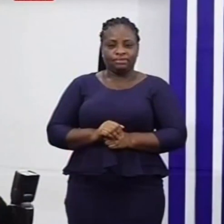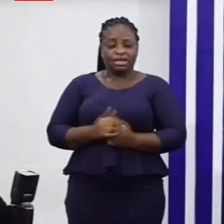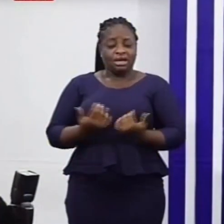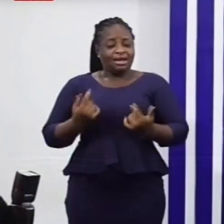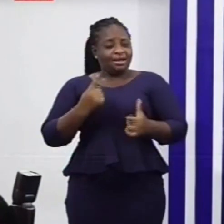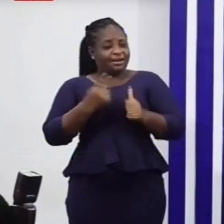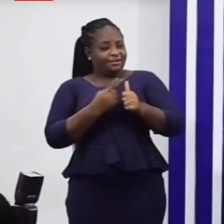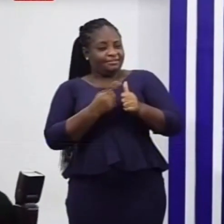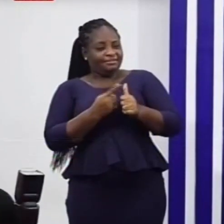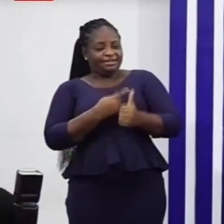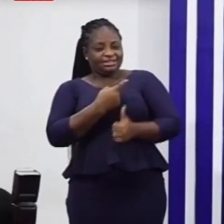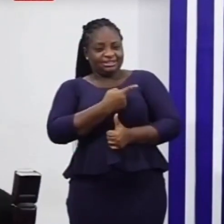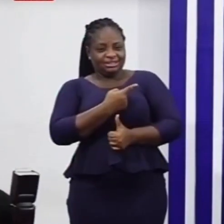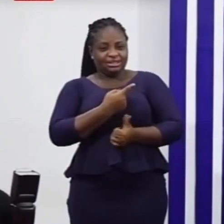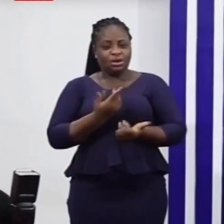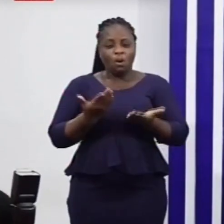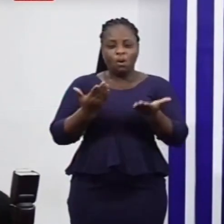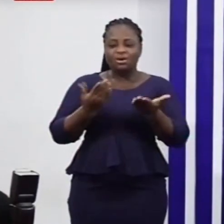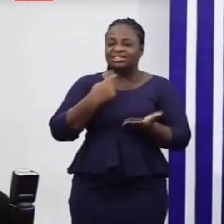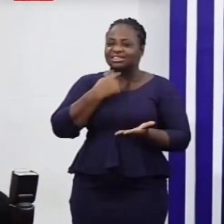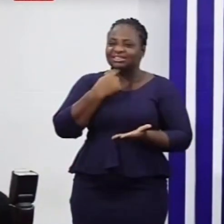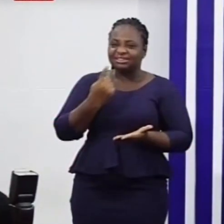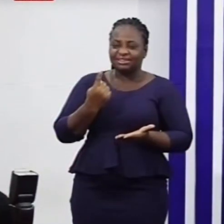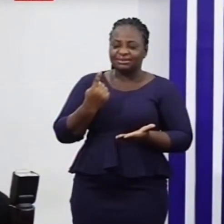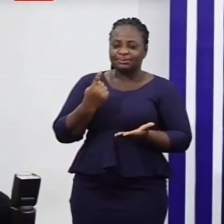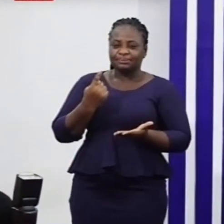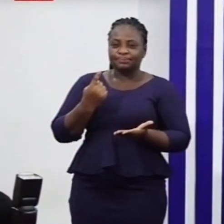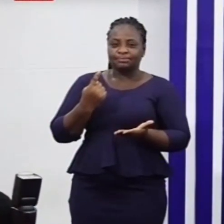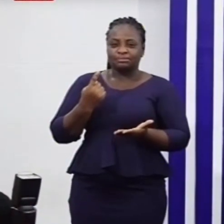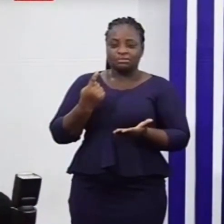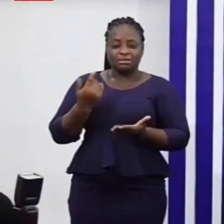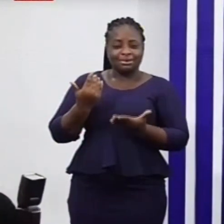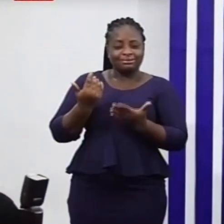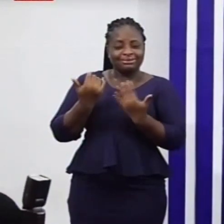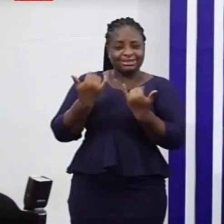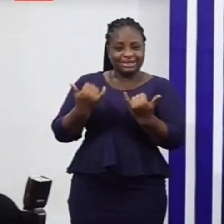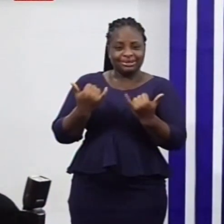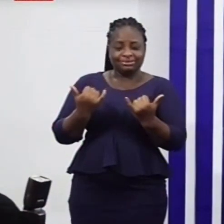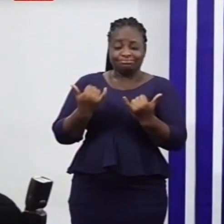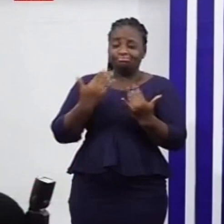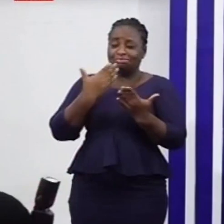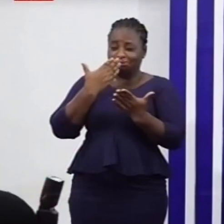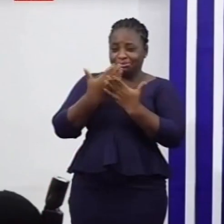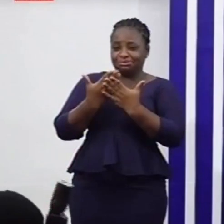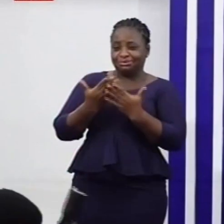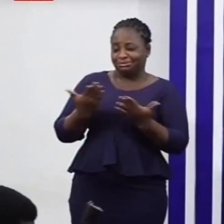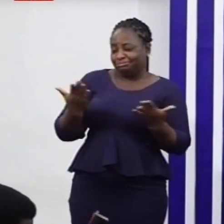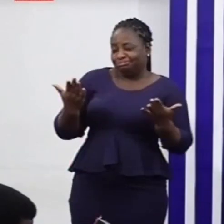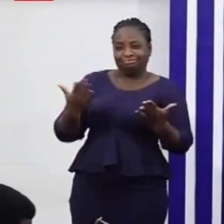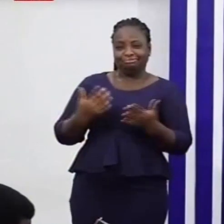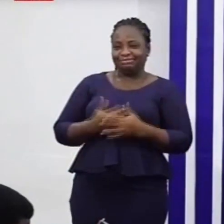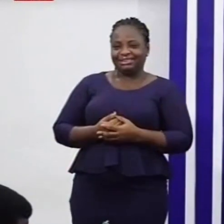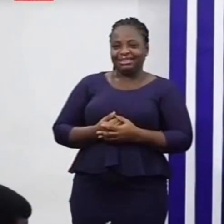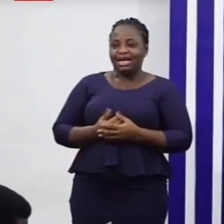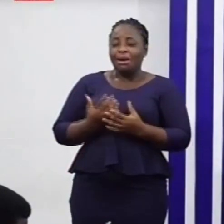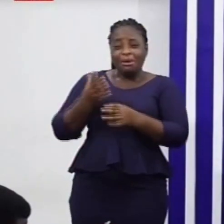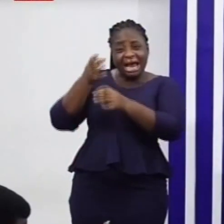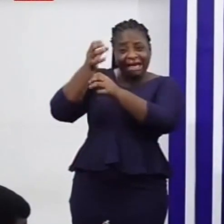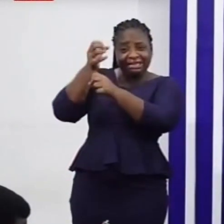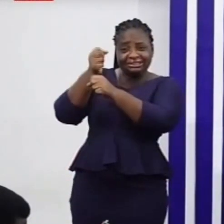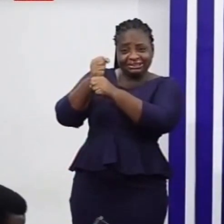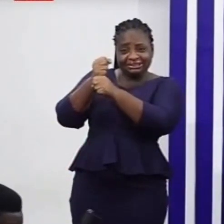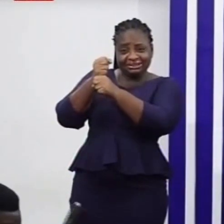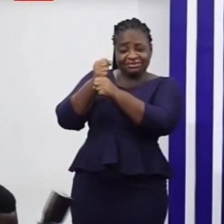all, I want to say that so far, so good. We are achieving